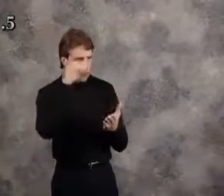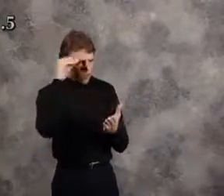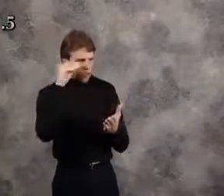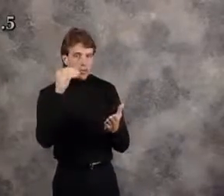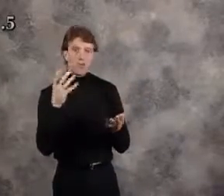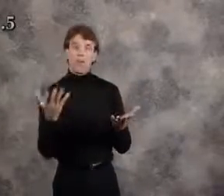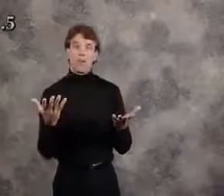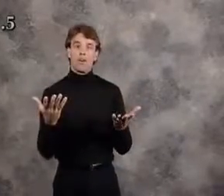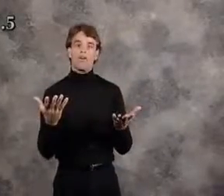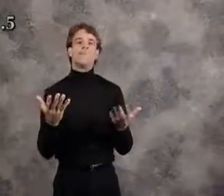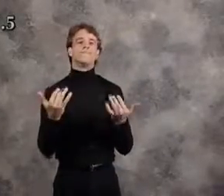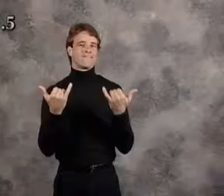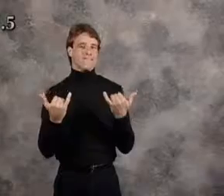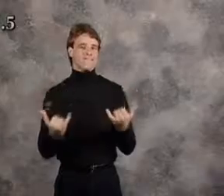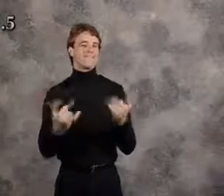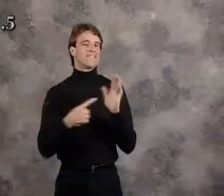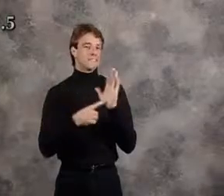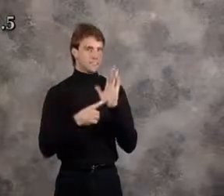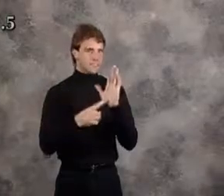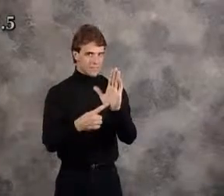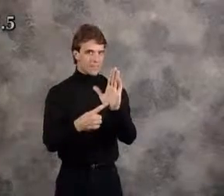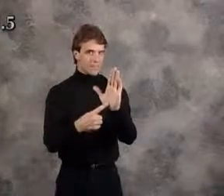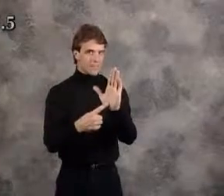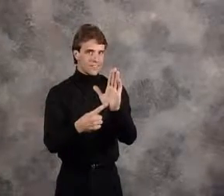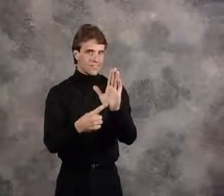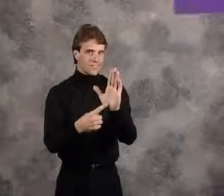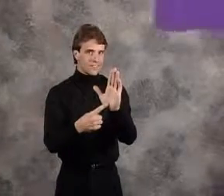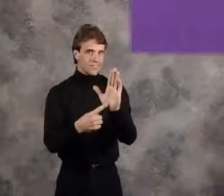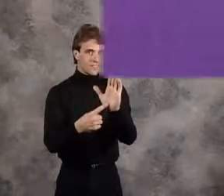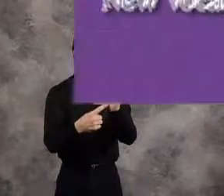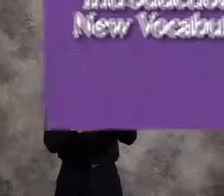family, watch for these signs.